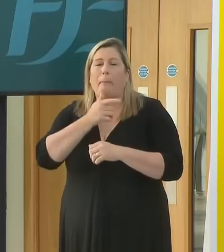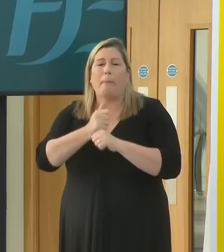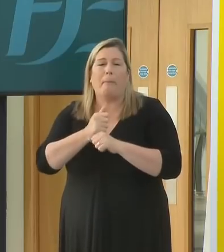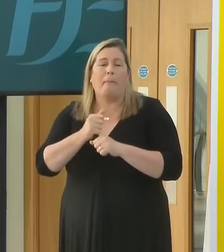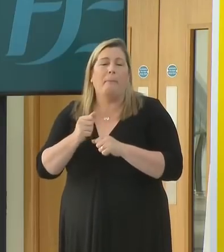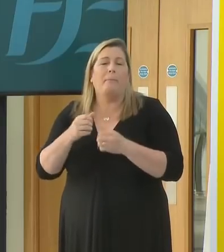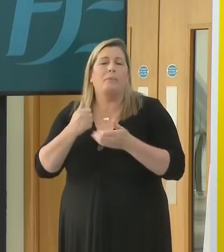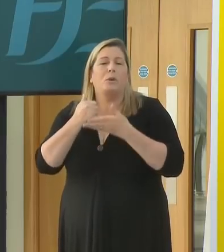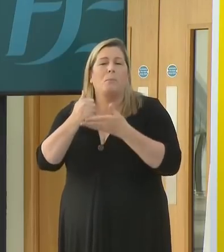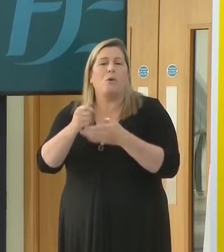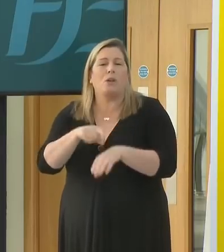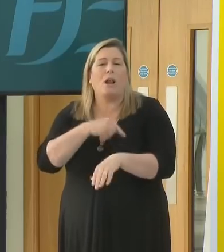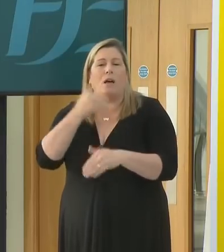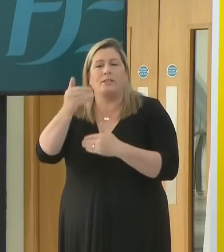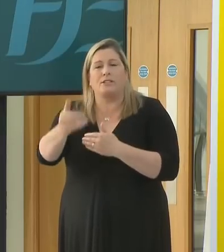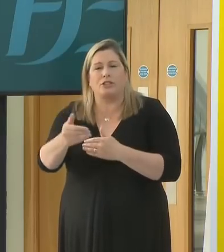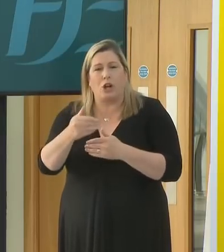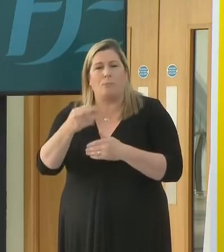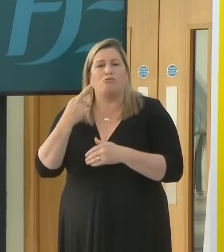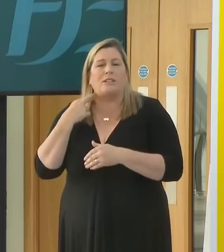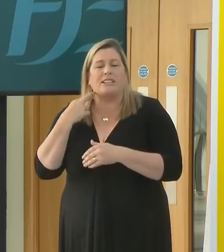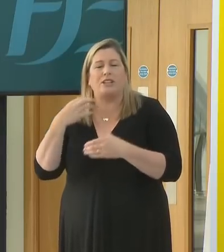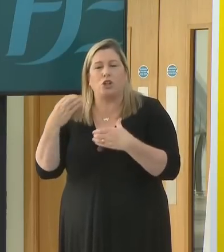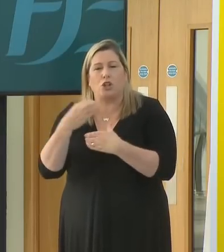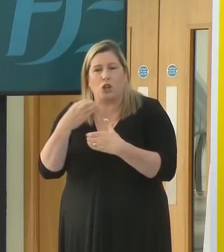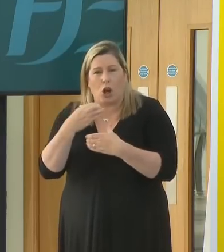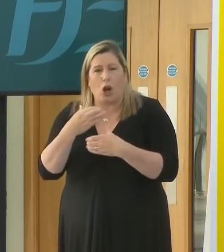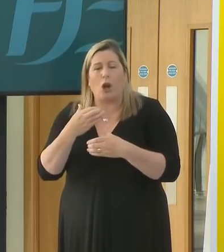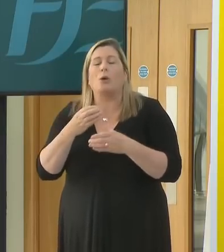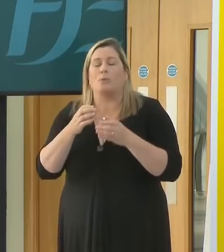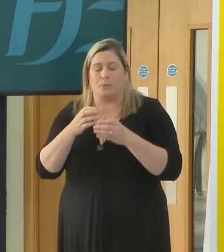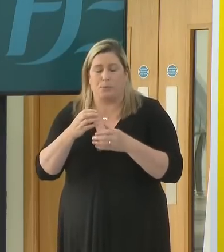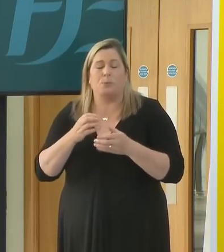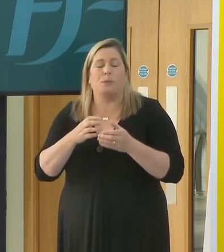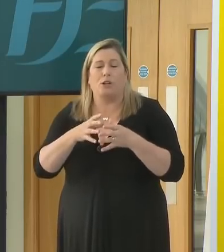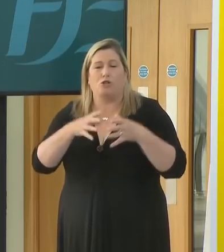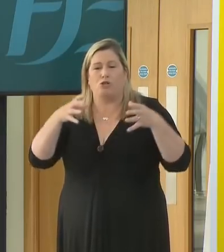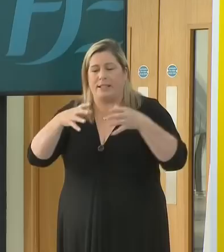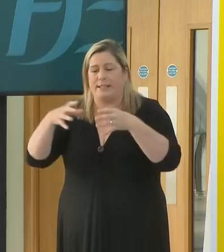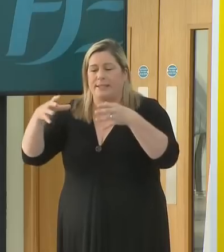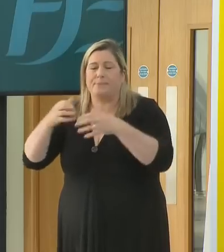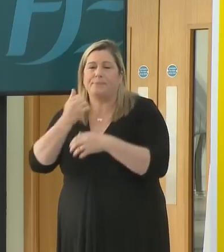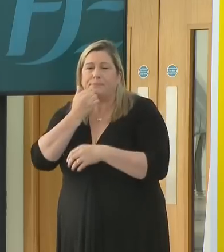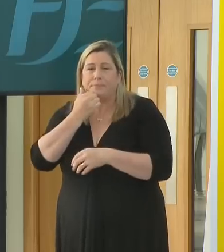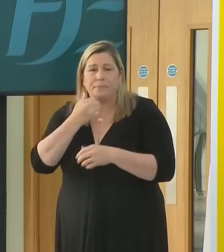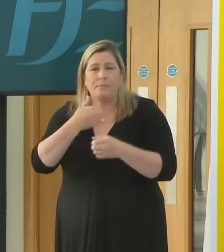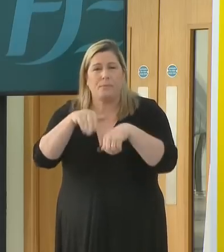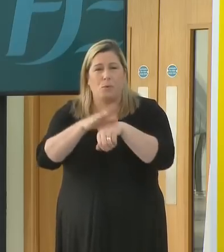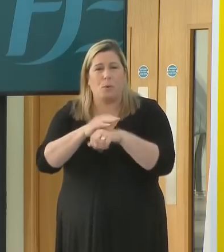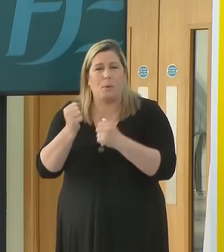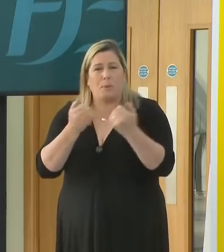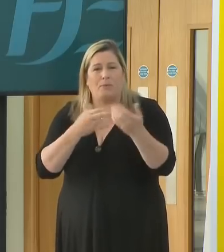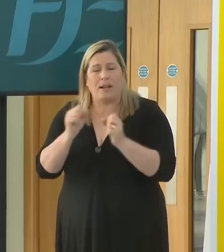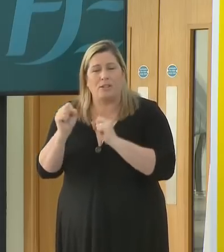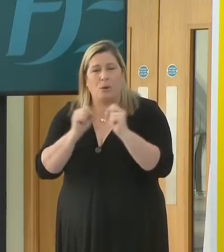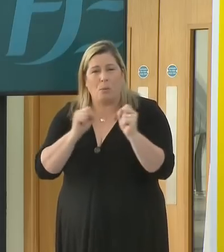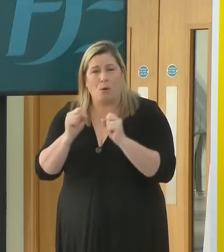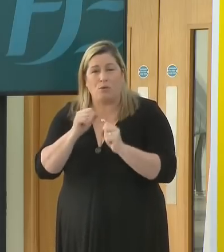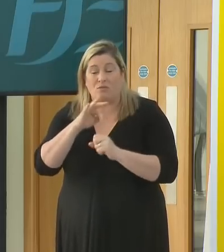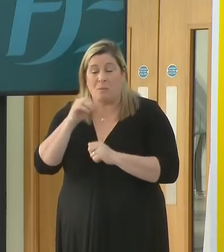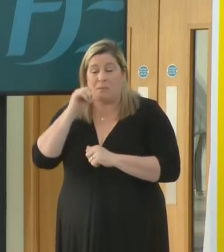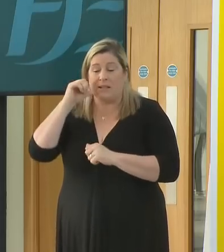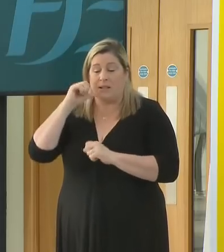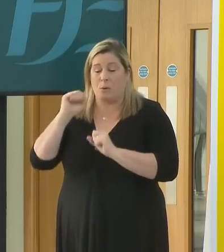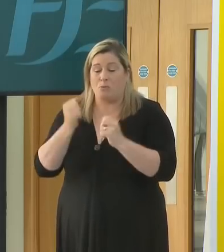long-term residential care, we continue to increase the number of locations that we are providing support to. As of yesterday,